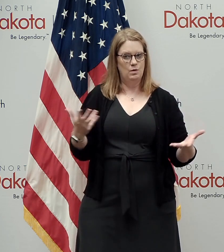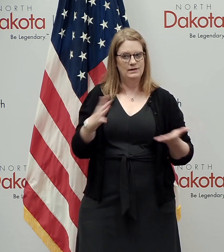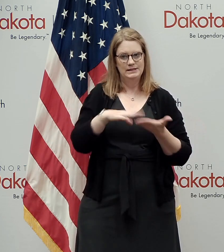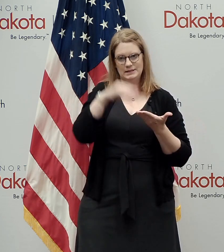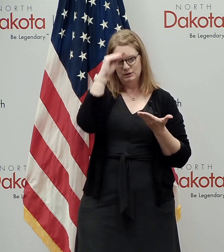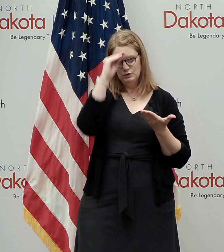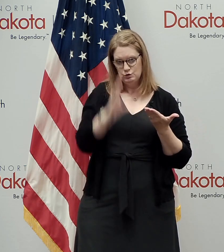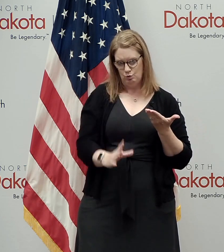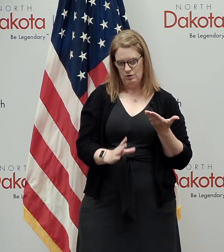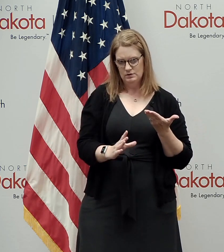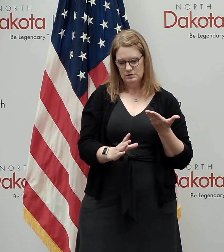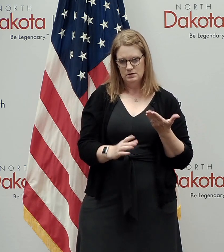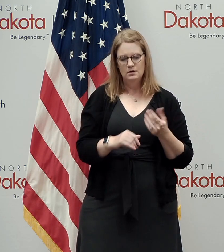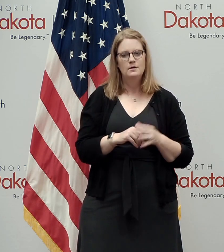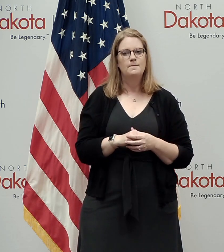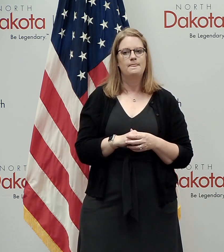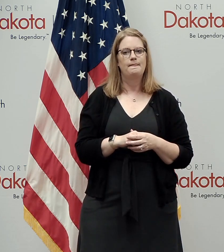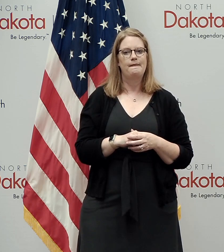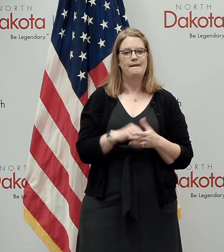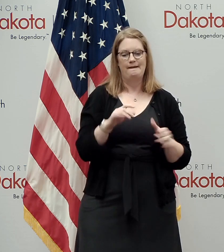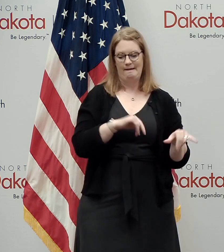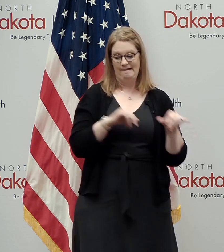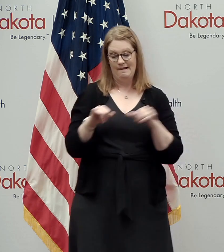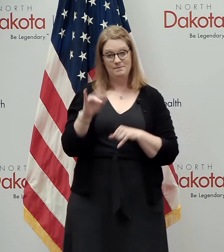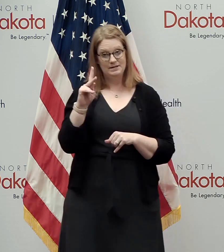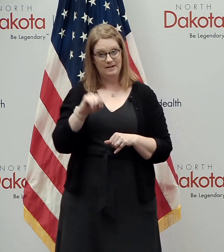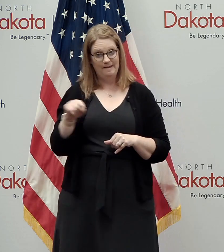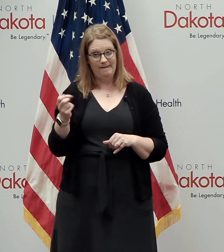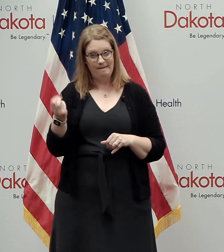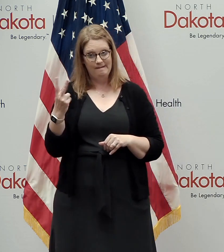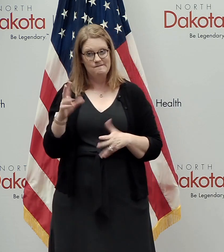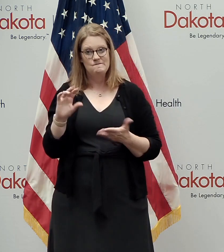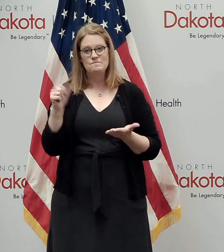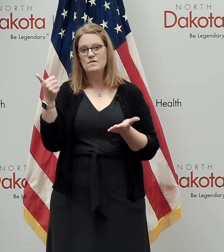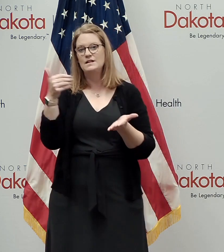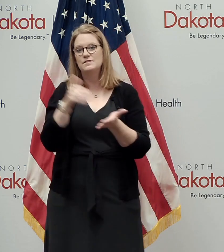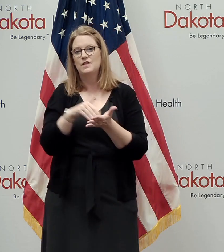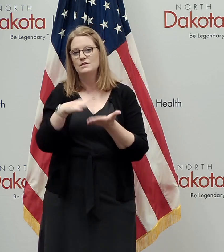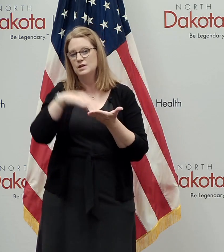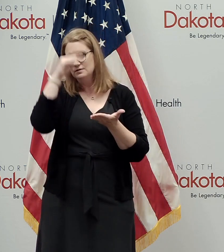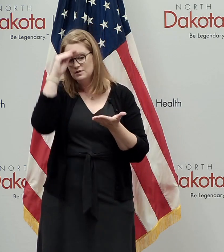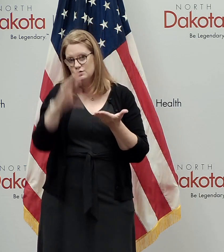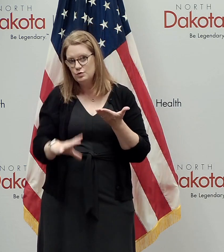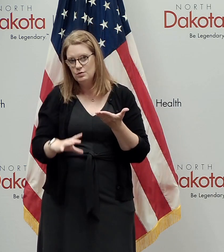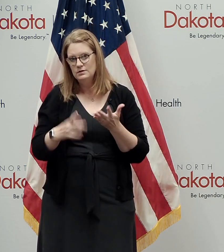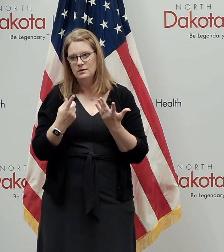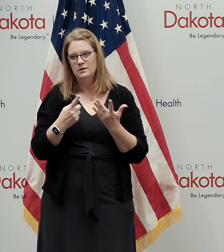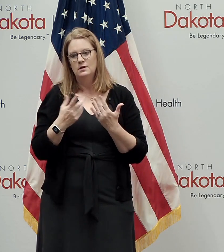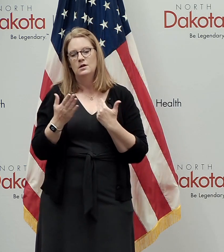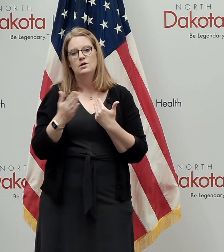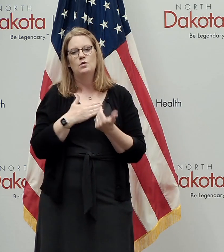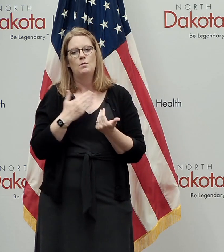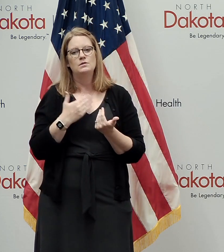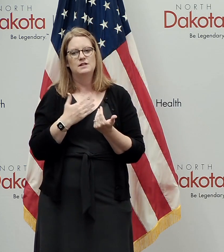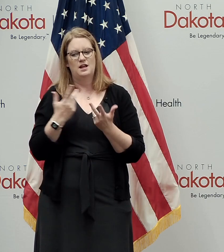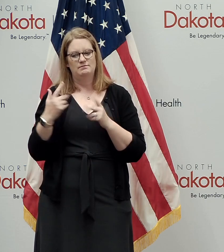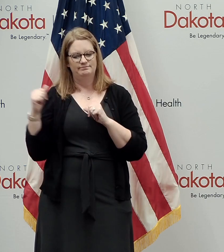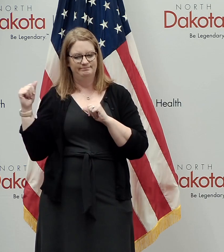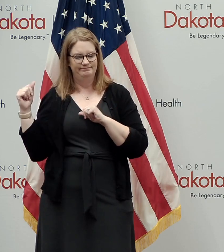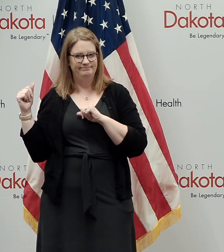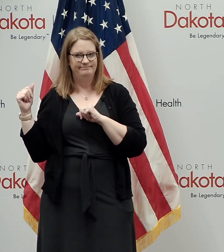having, at the same time the K-12 students are coming back, we will have tens of thousands of students beginning, almost that migration we think